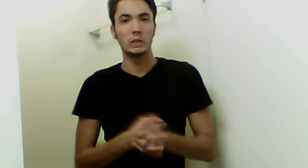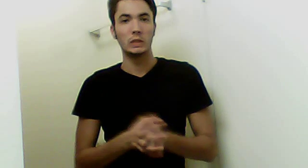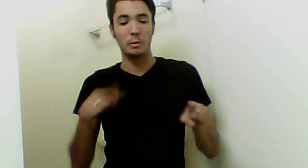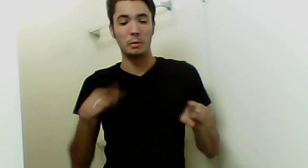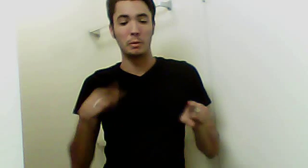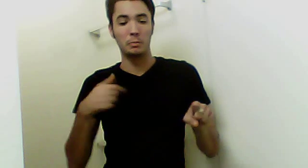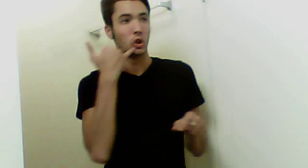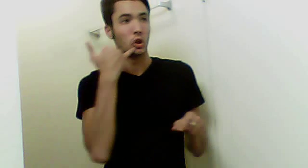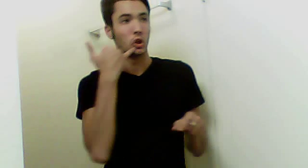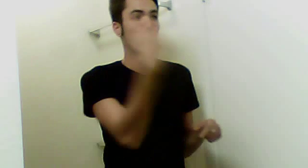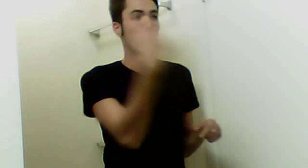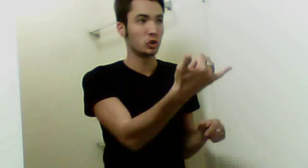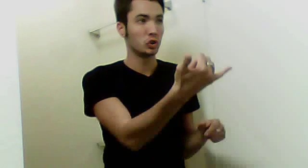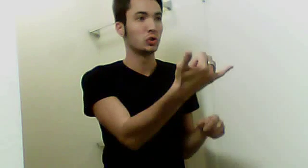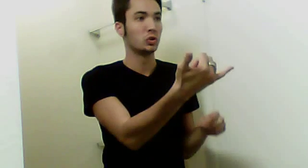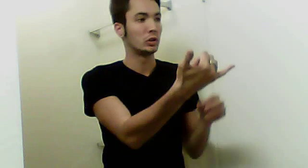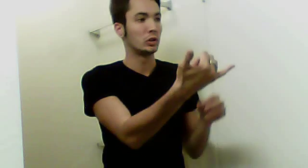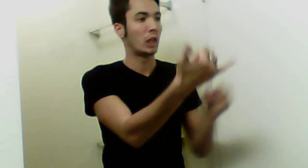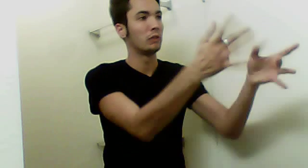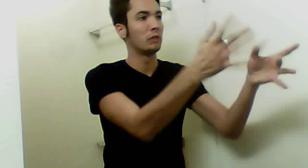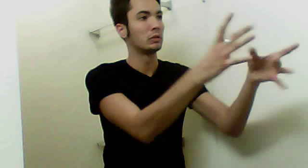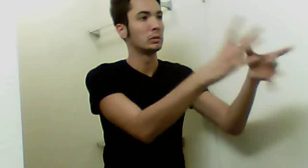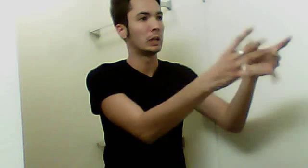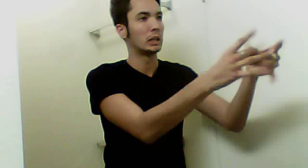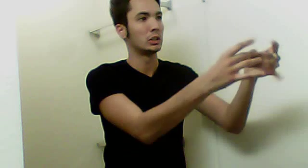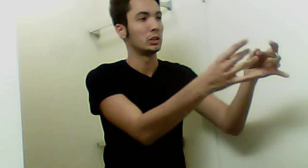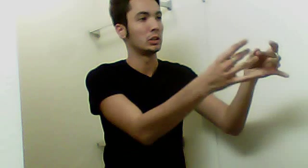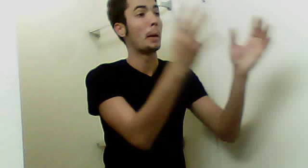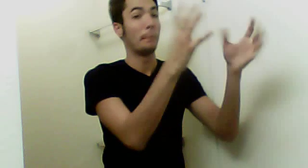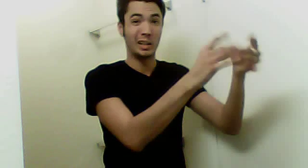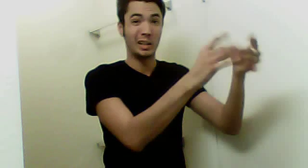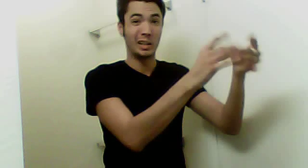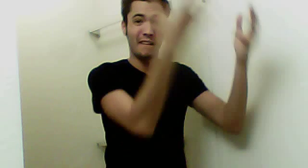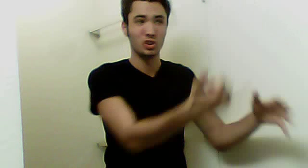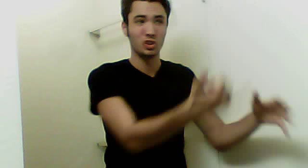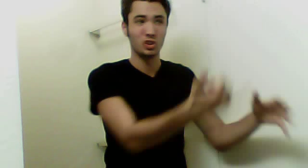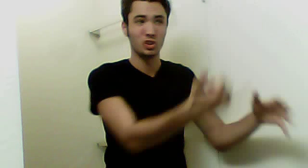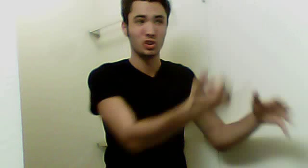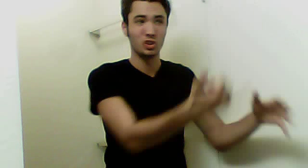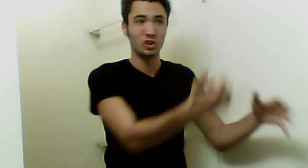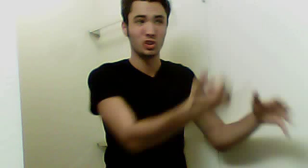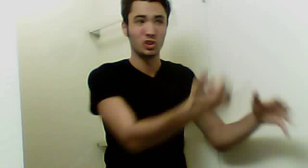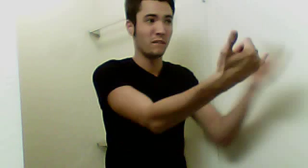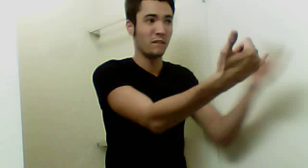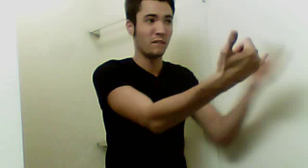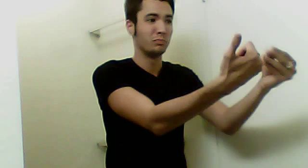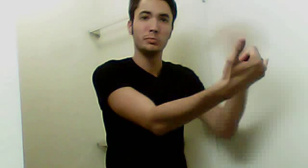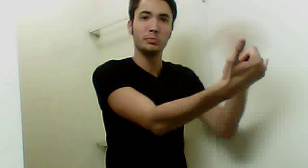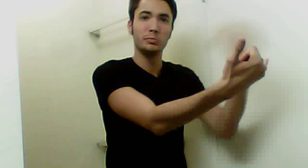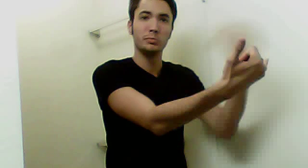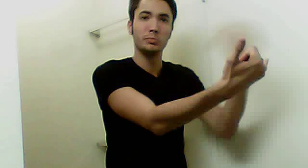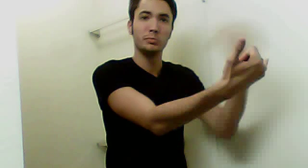you saying, leave a message, and then I get these 15 seconds of frickin' instructions like we haven't had answering machines for